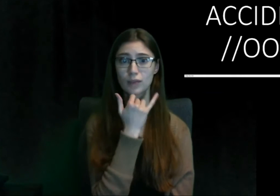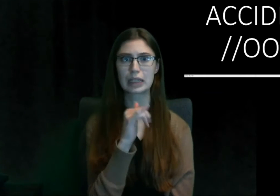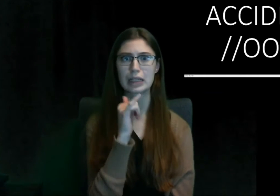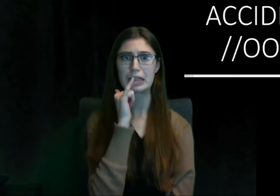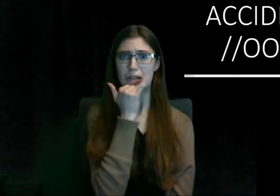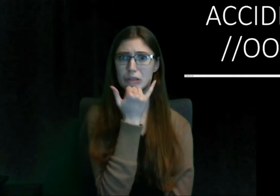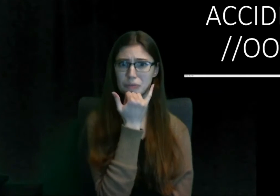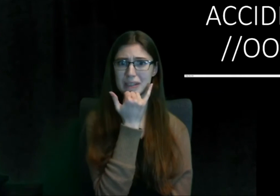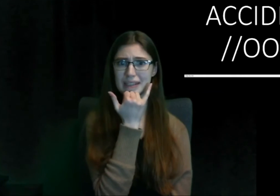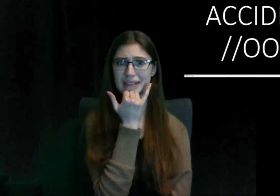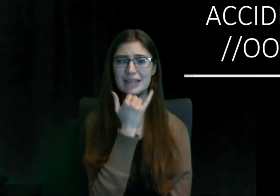Oops.